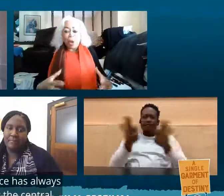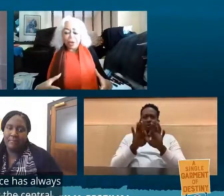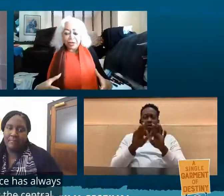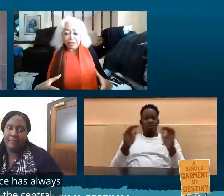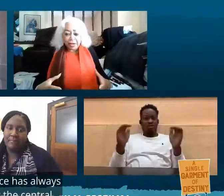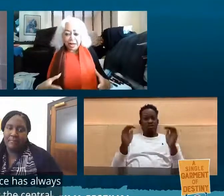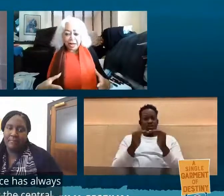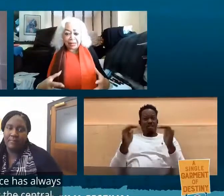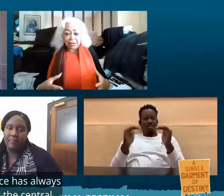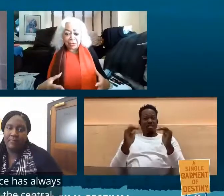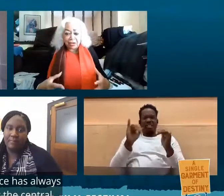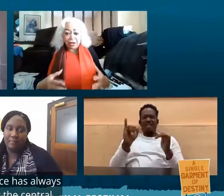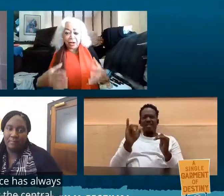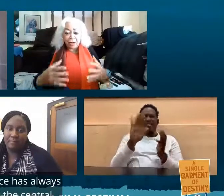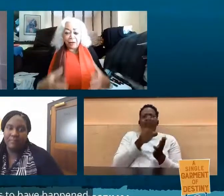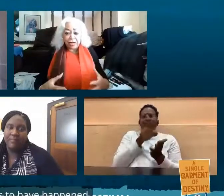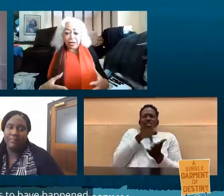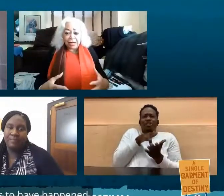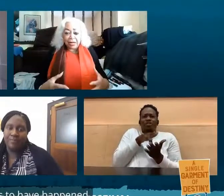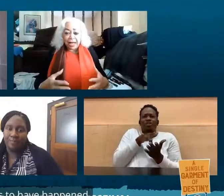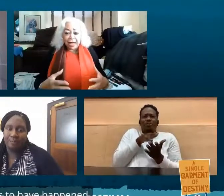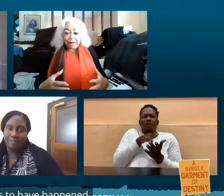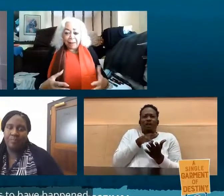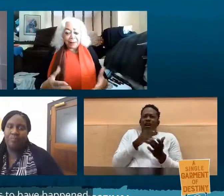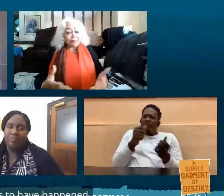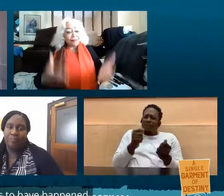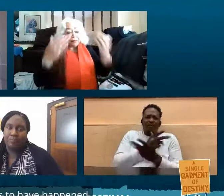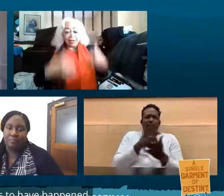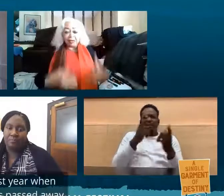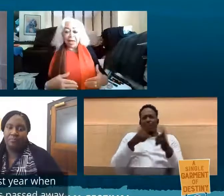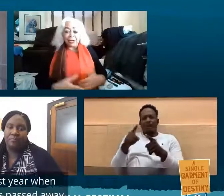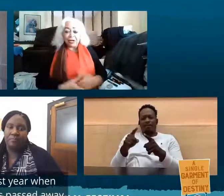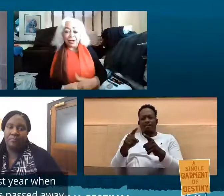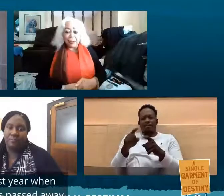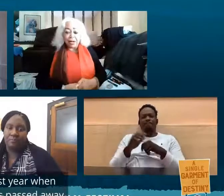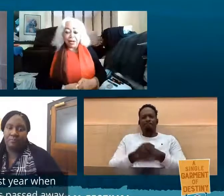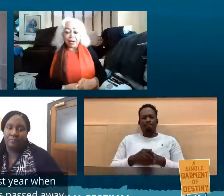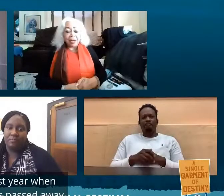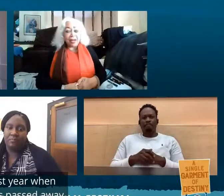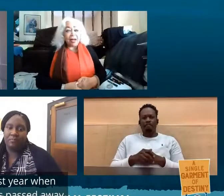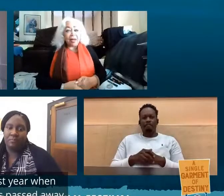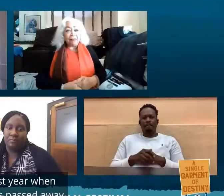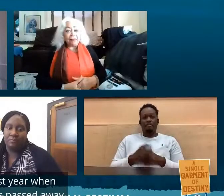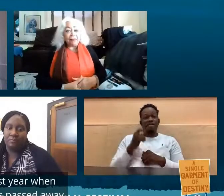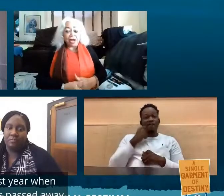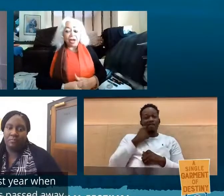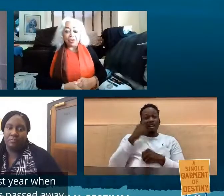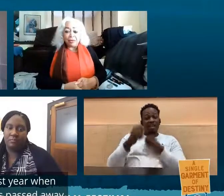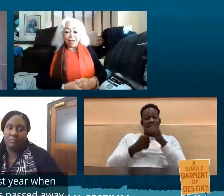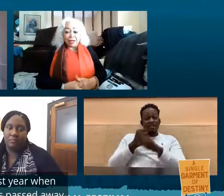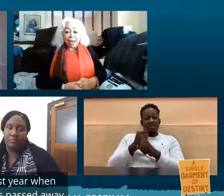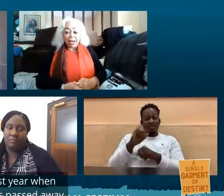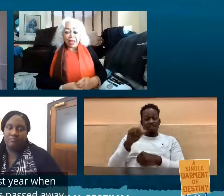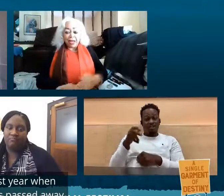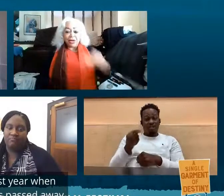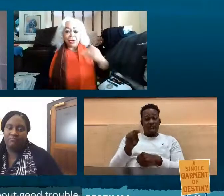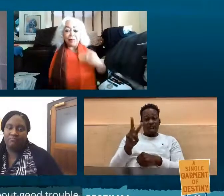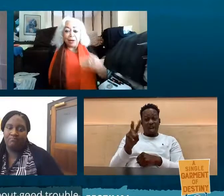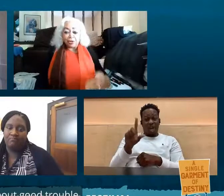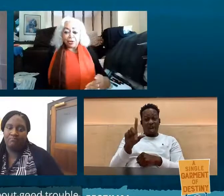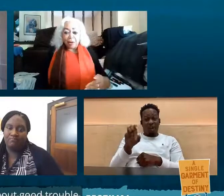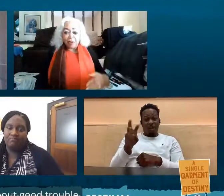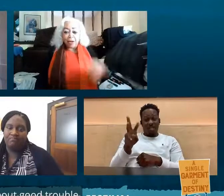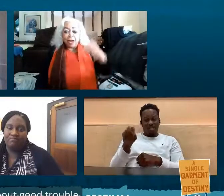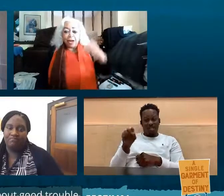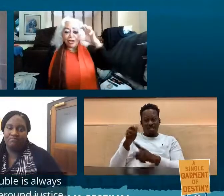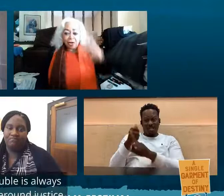justice has always been at the center of what it needs to have happen. This past year when John Lewis passed away, he